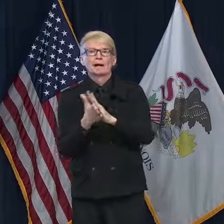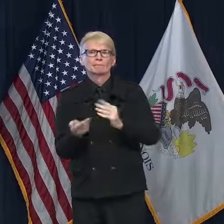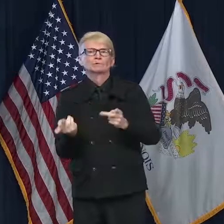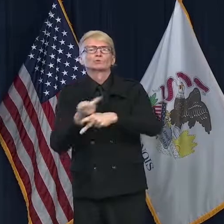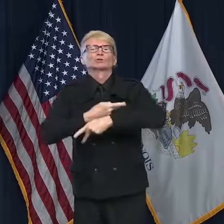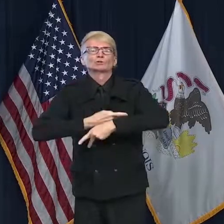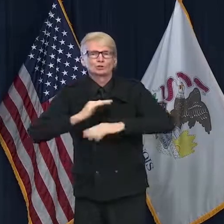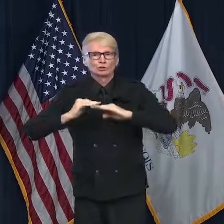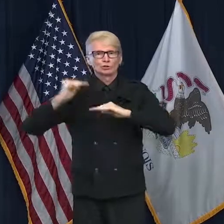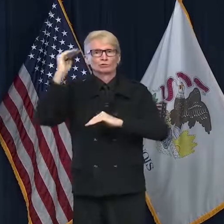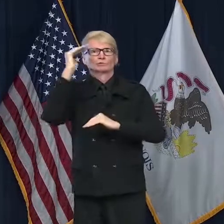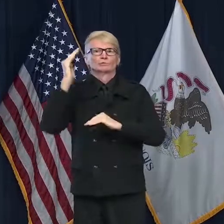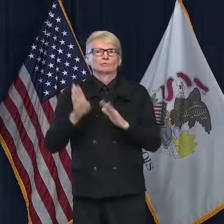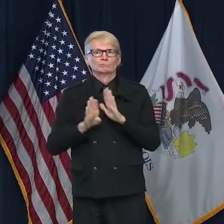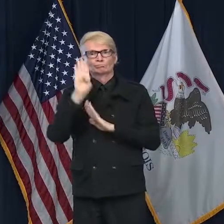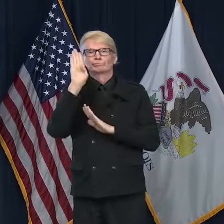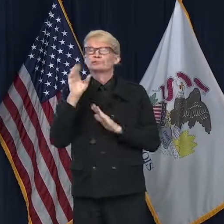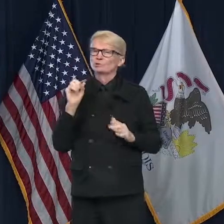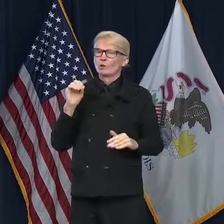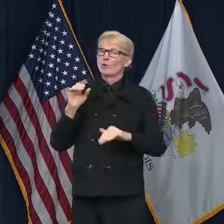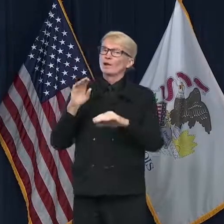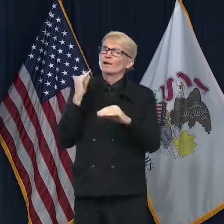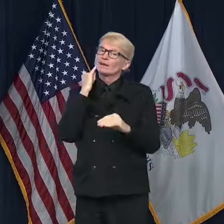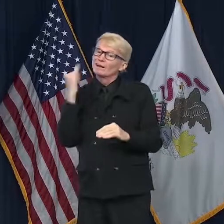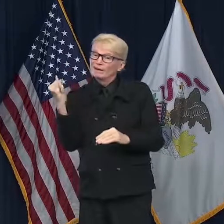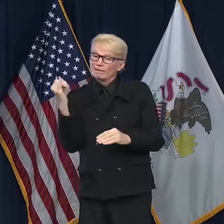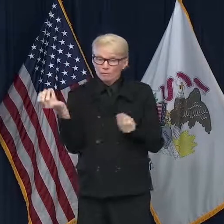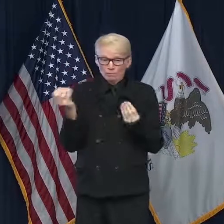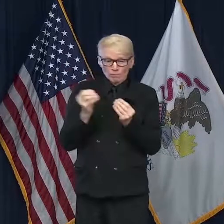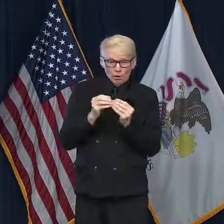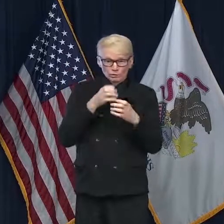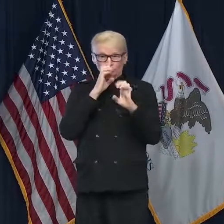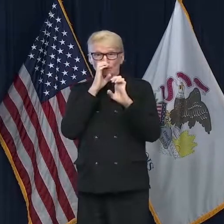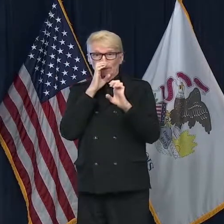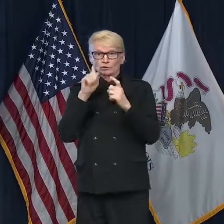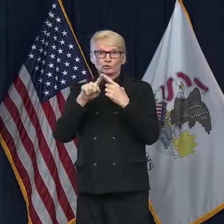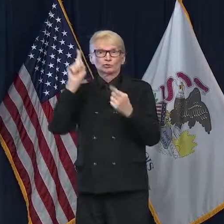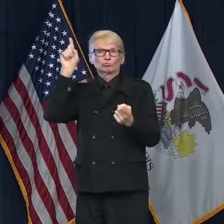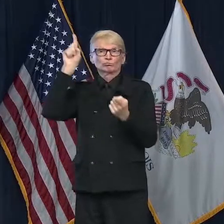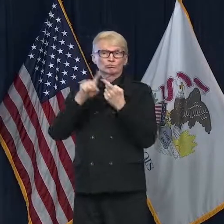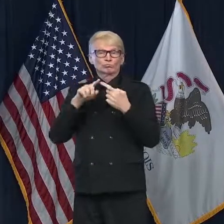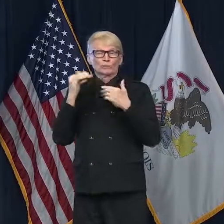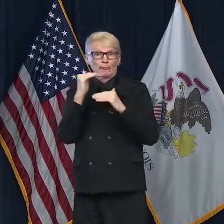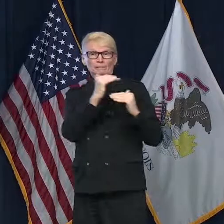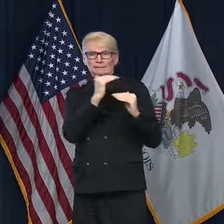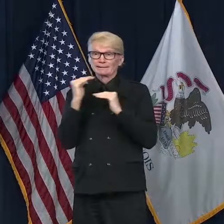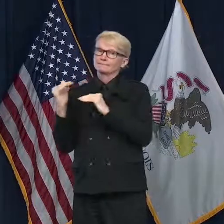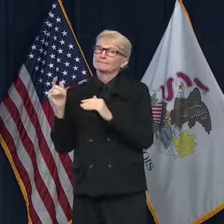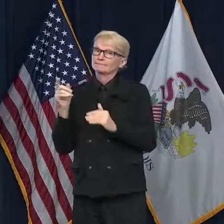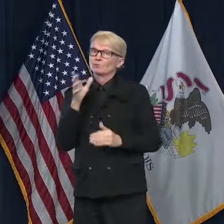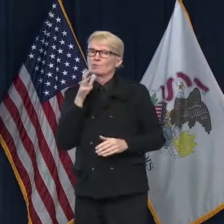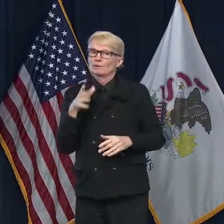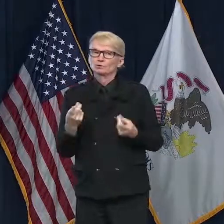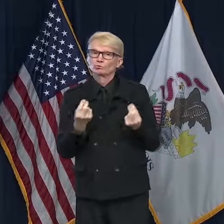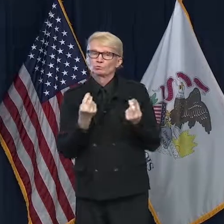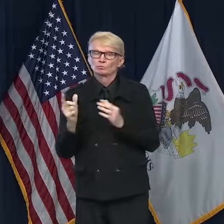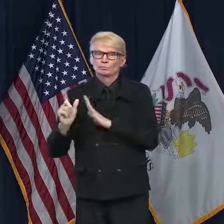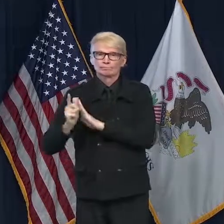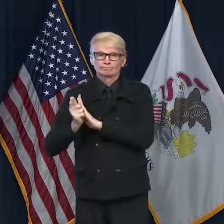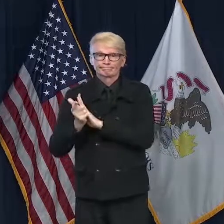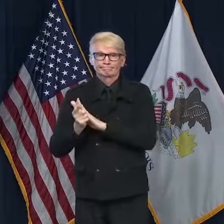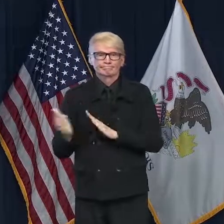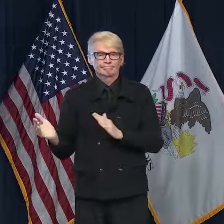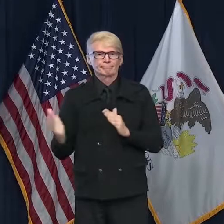be watching to figure out the time that we will have to take more aggressive steps to curb its continued spread. All right, Hannah Mizella